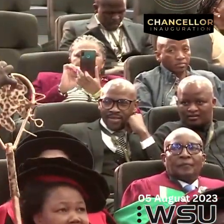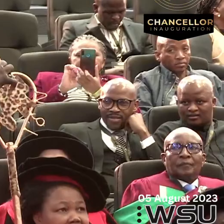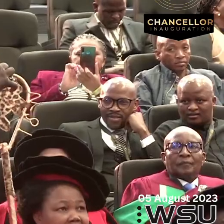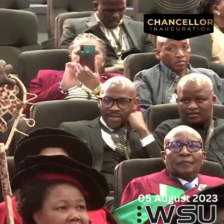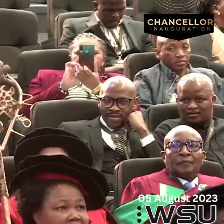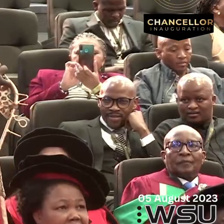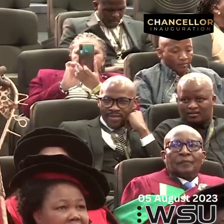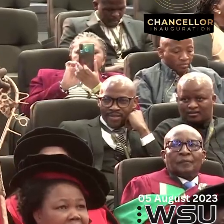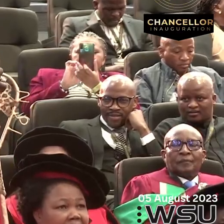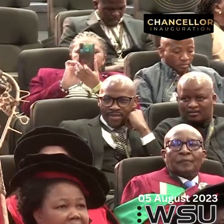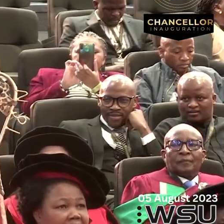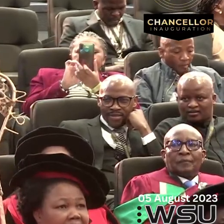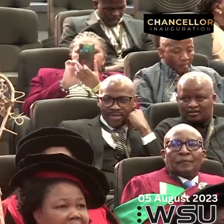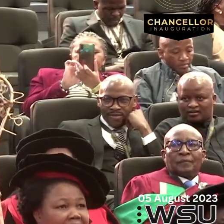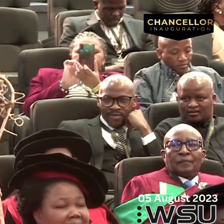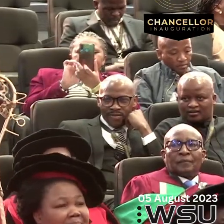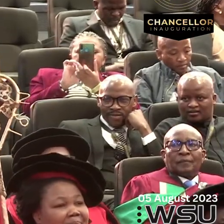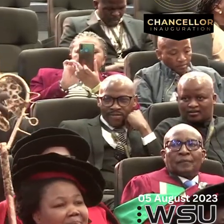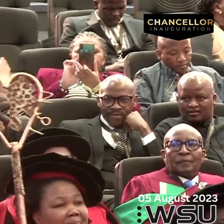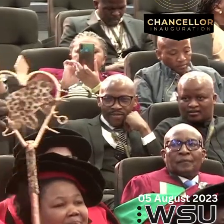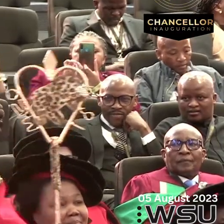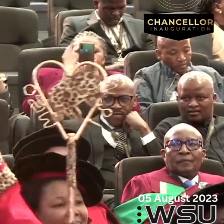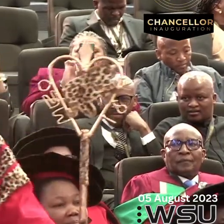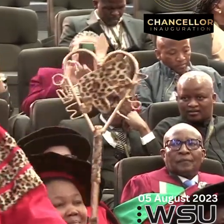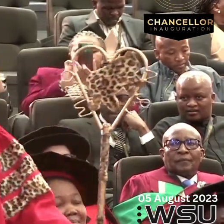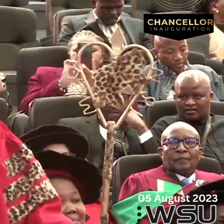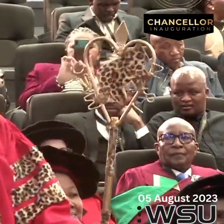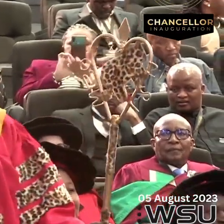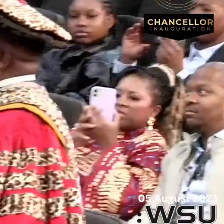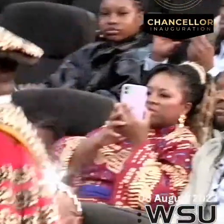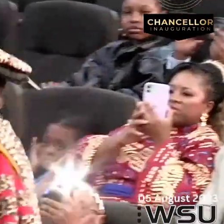Ngetetsa lokhethi dalonga.